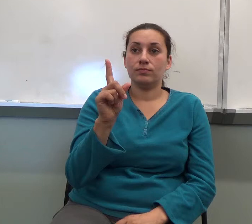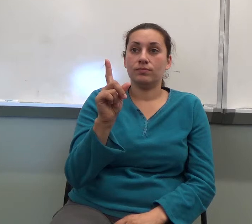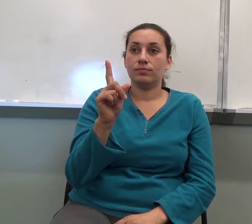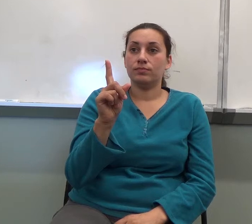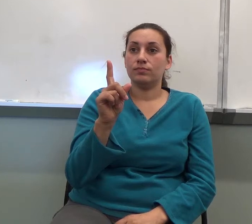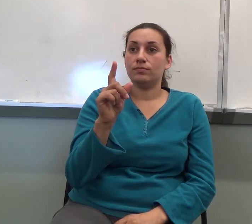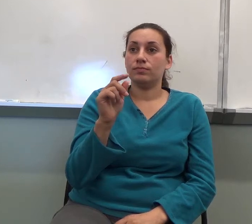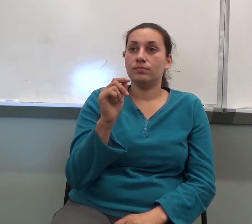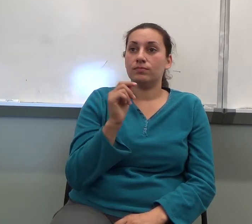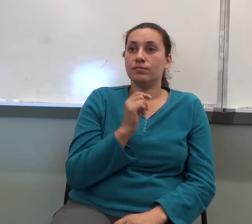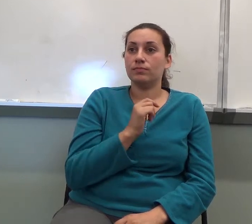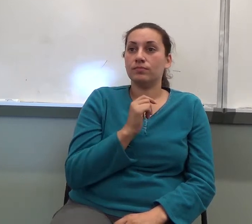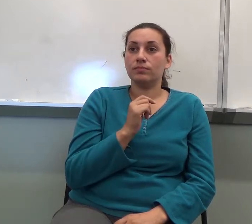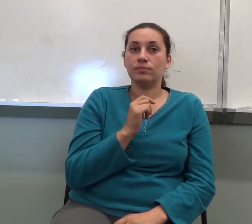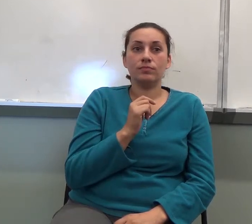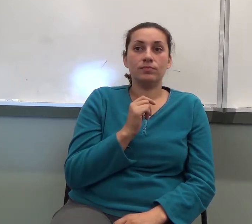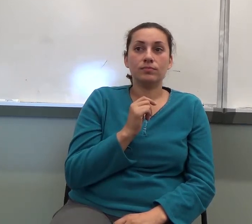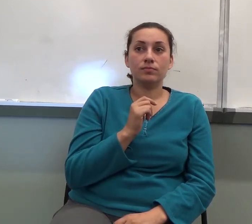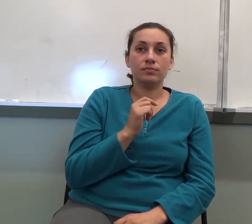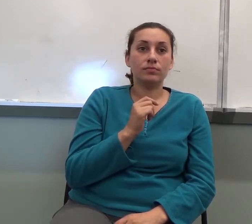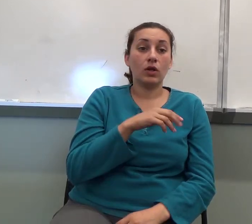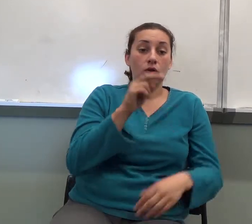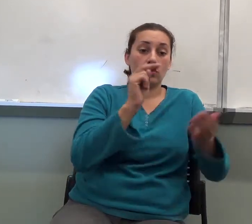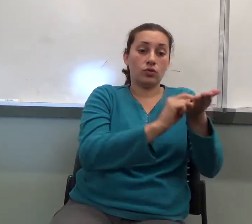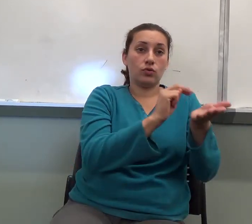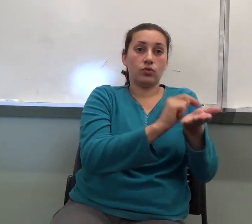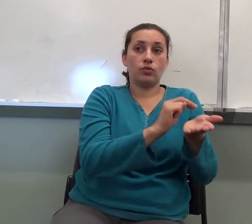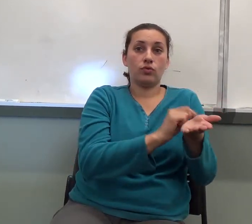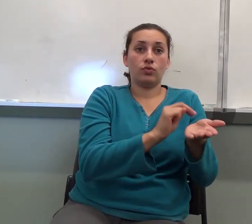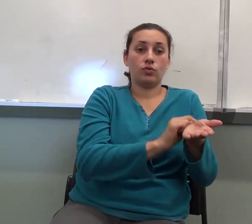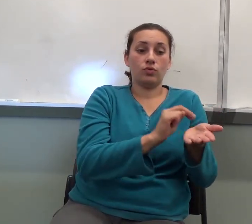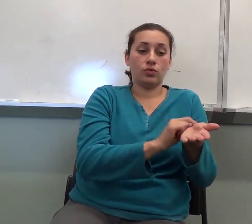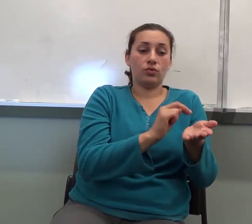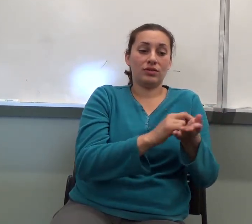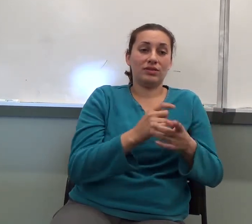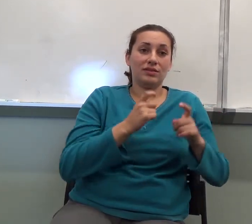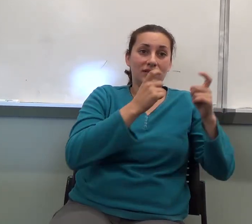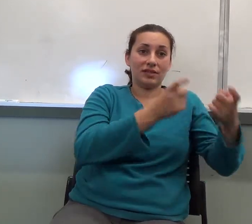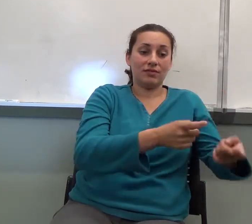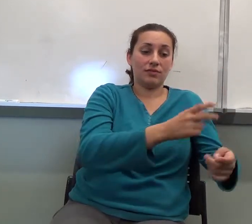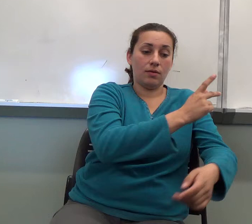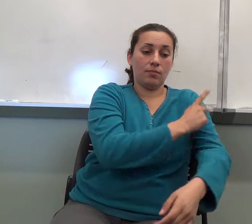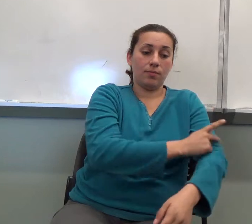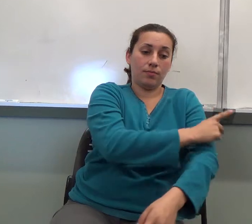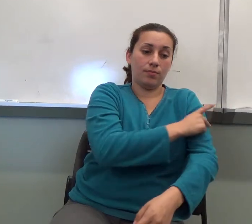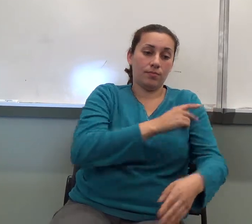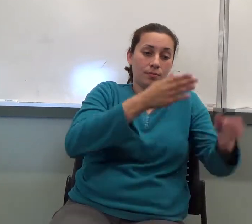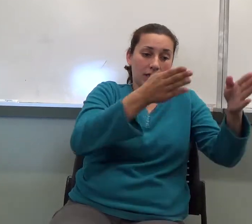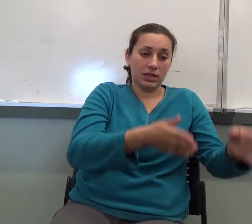All right, a nurse gives a patient 45 cc's of saline solution. What's saline